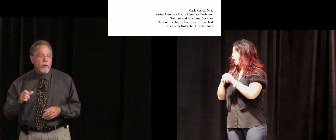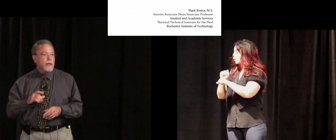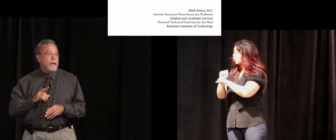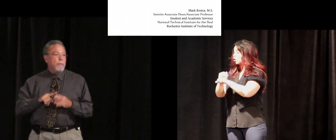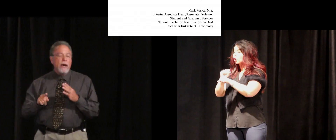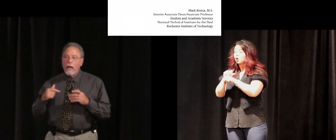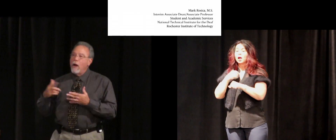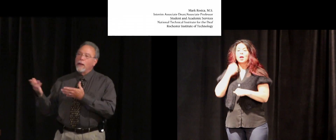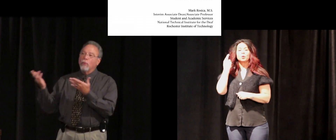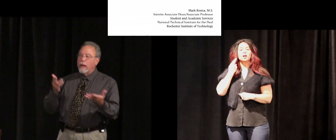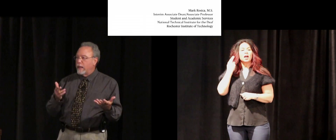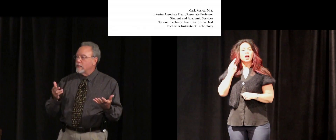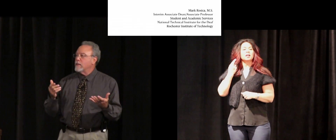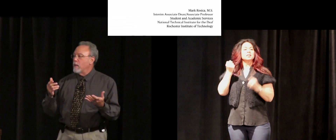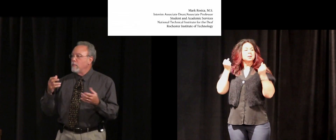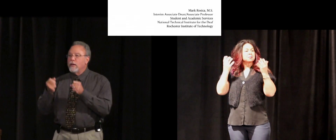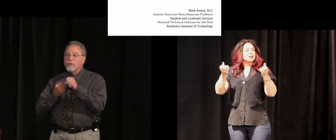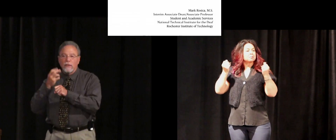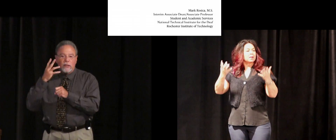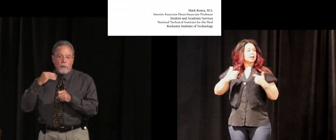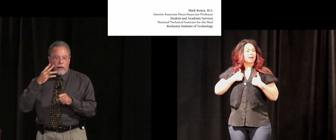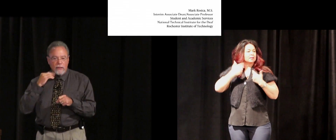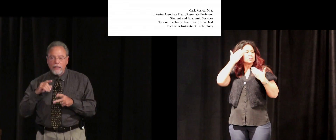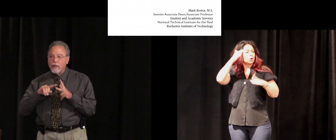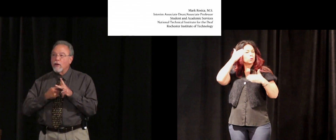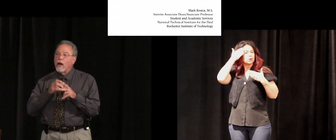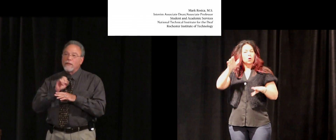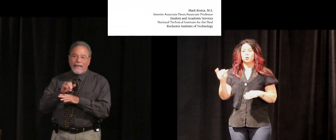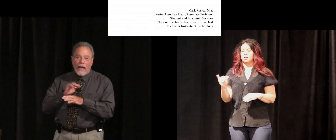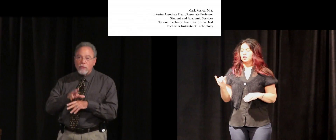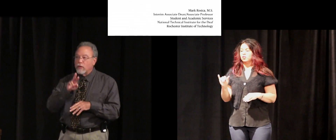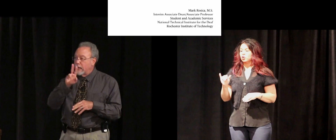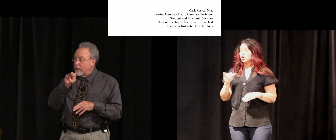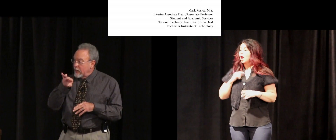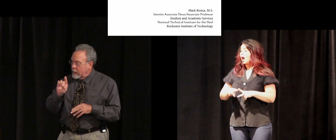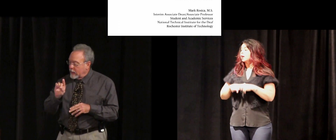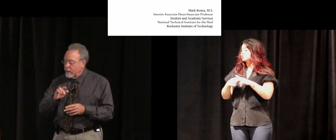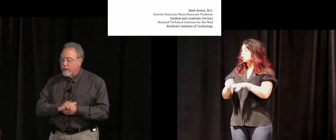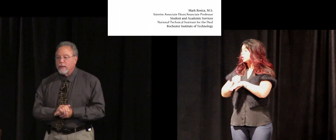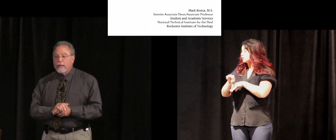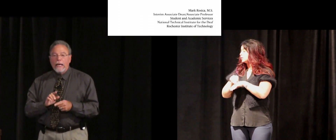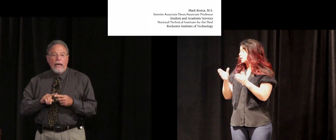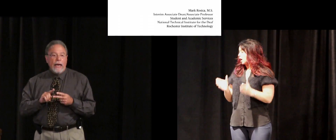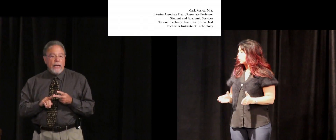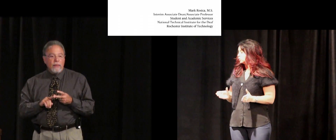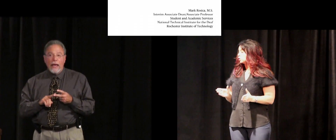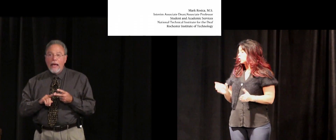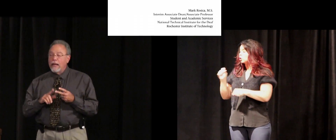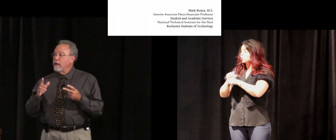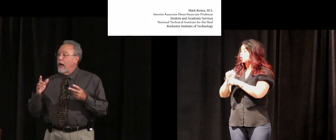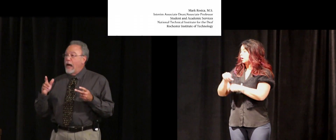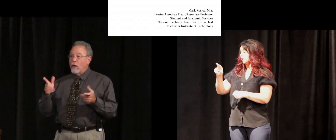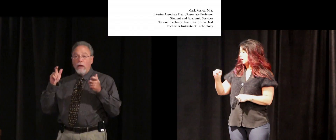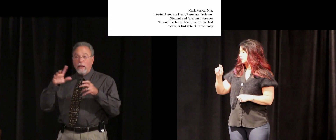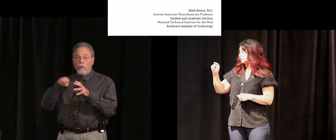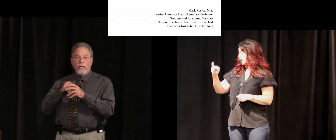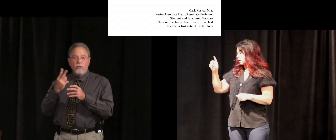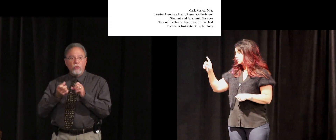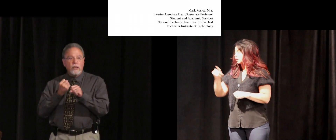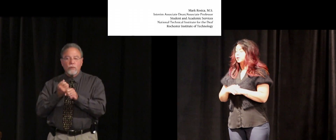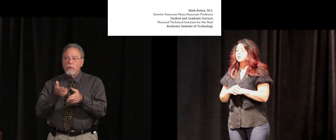the help and the healing can happen. So then I go back, I open up a private practice. I'm working with deaf and hard of hearing in